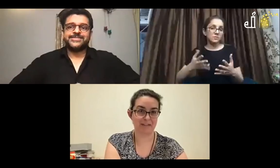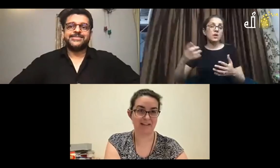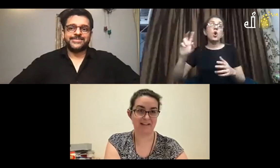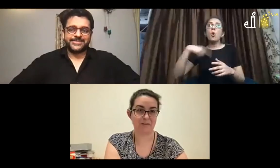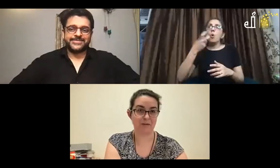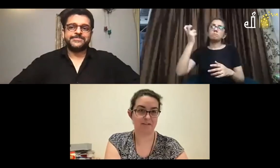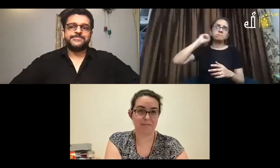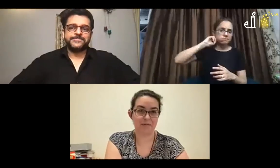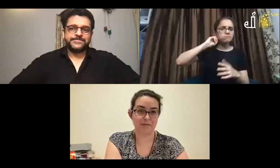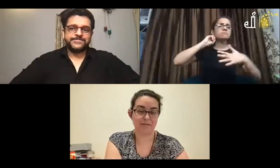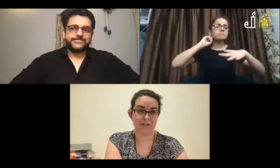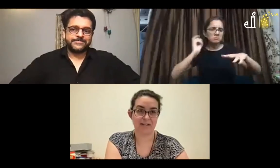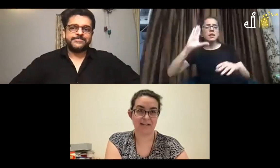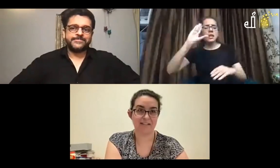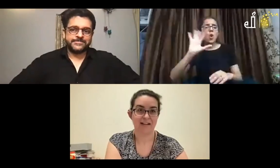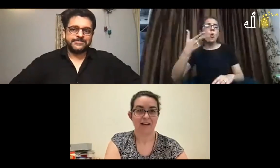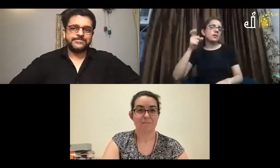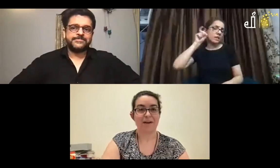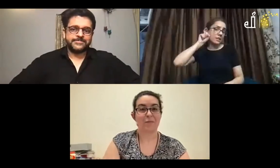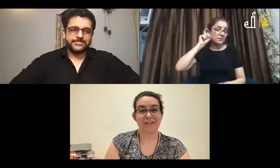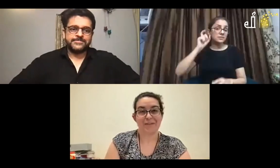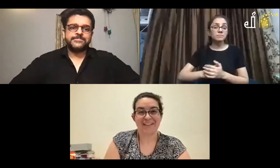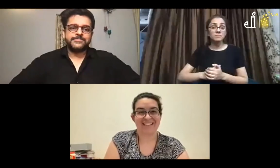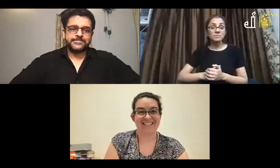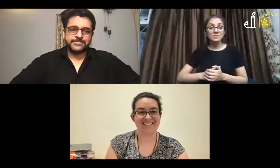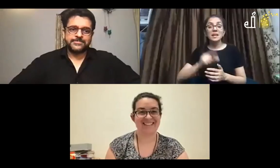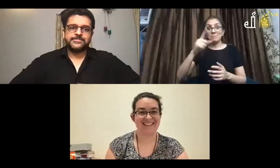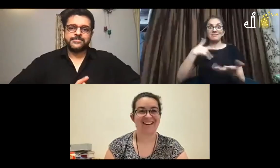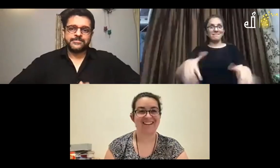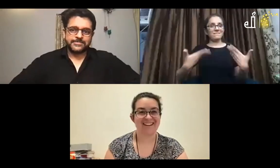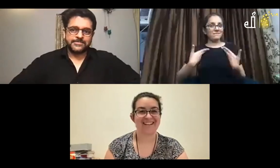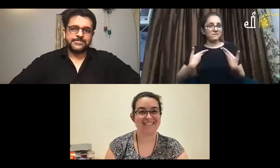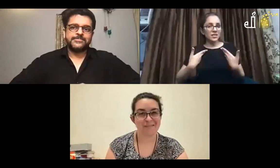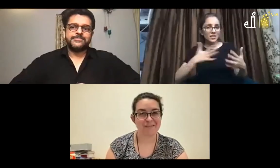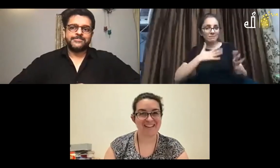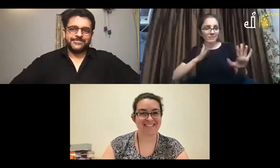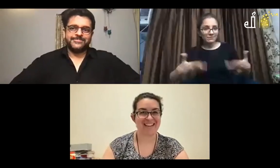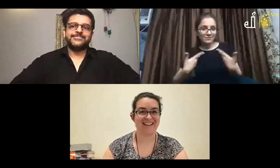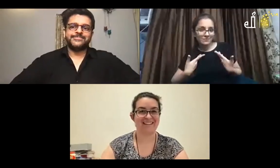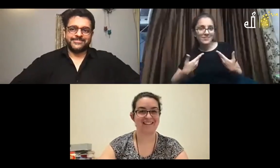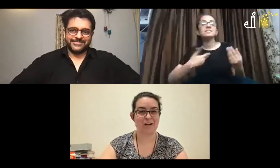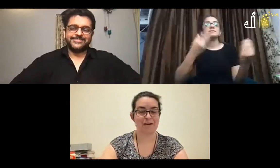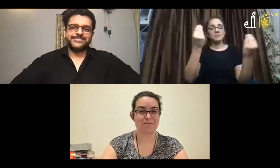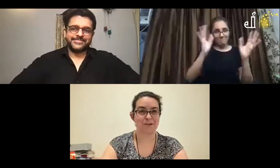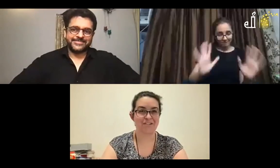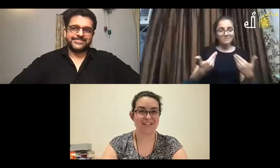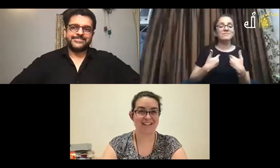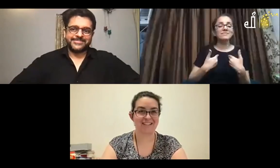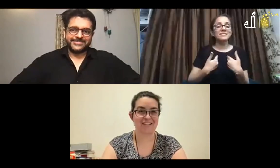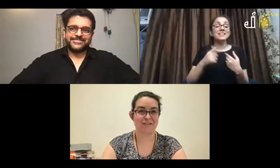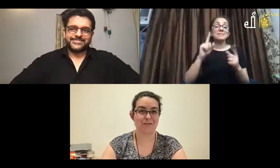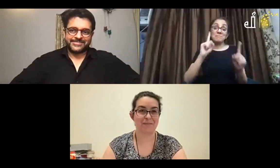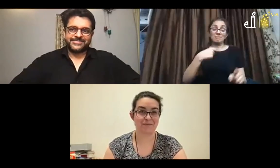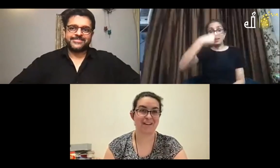cochlear implants or deaf people who use hearing aids, but we do exist. There are some of us, and I'm